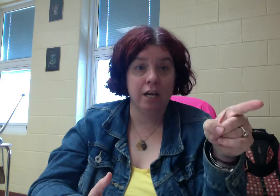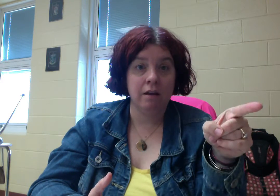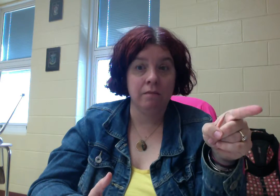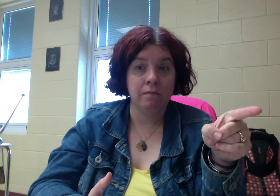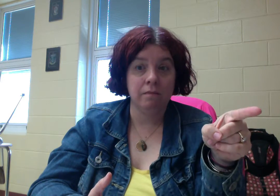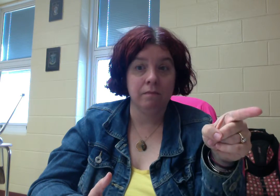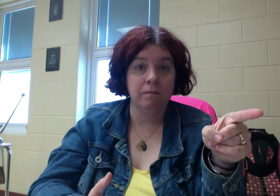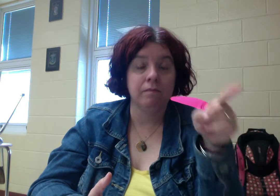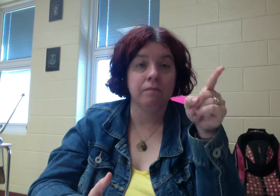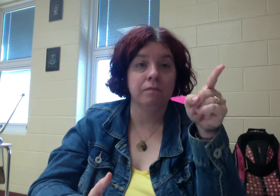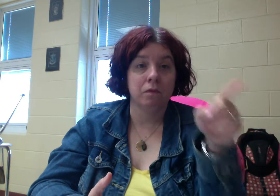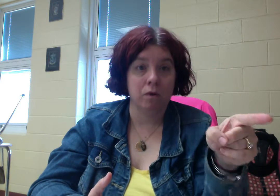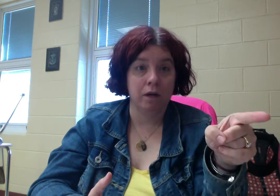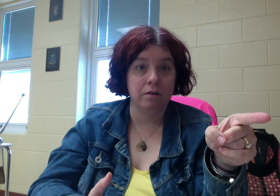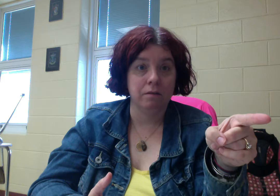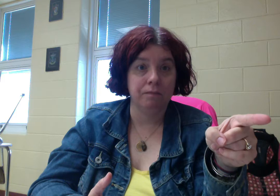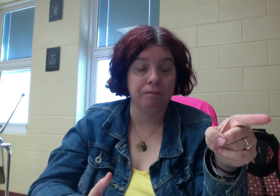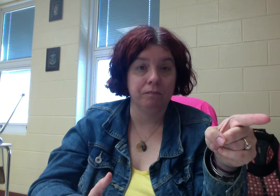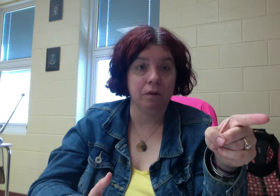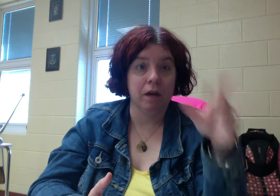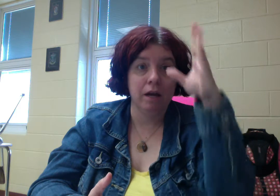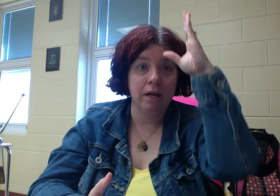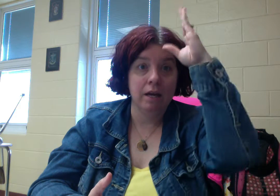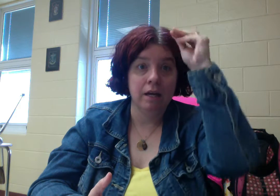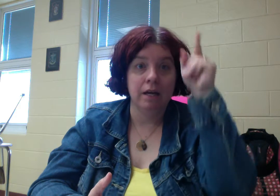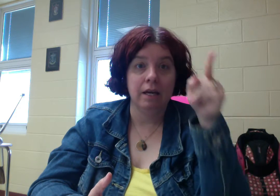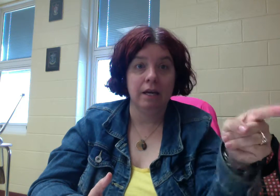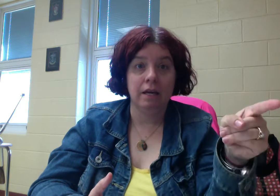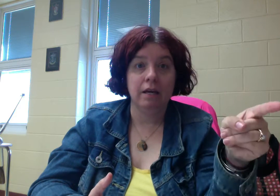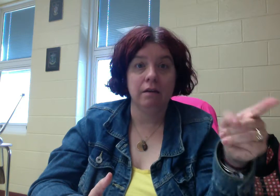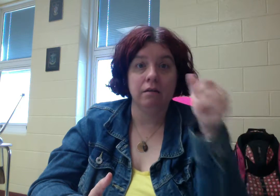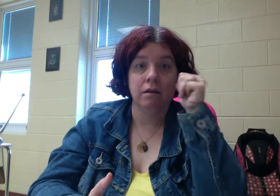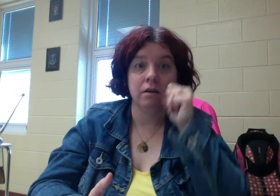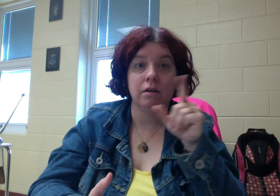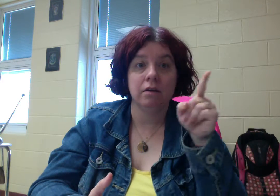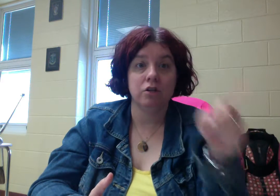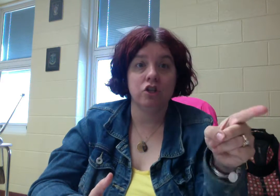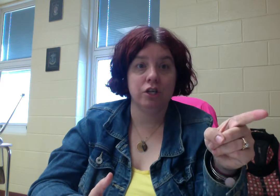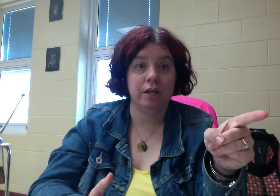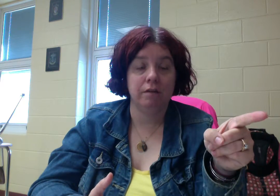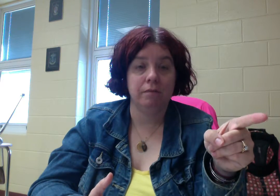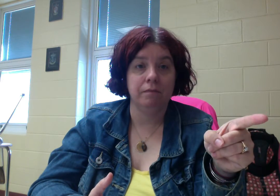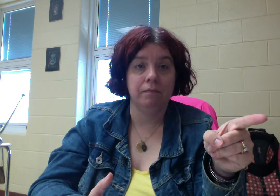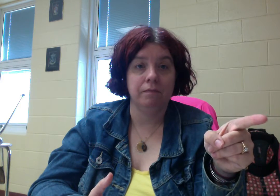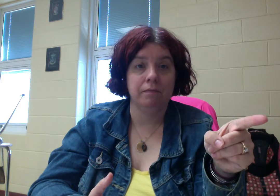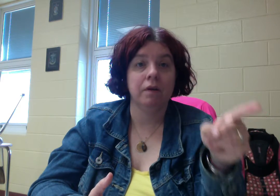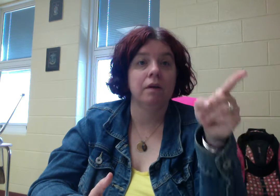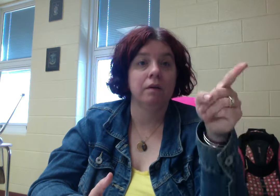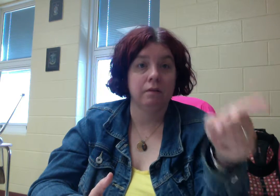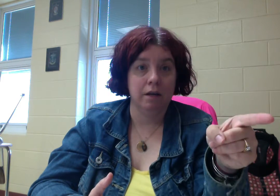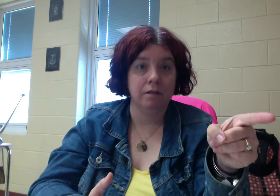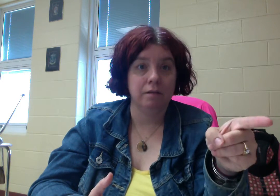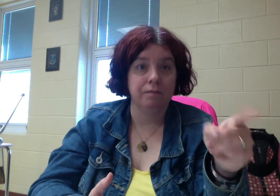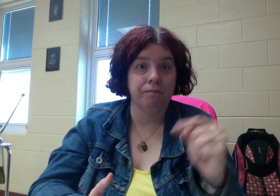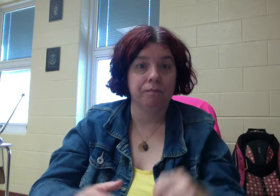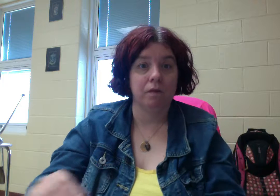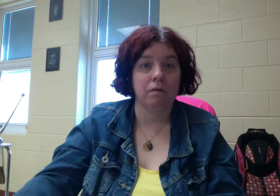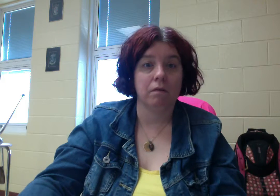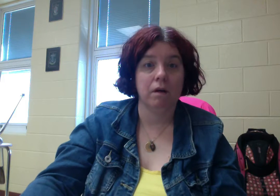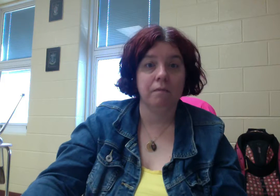She, or it. Okay? He, she, it. Okay?